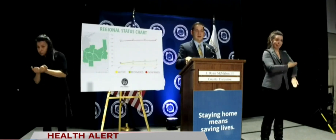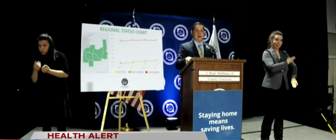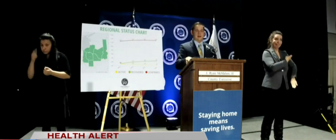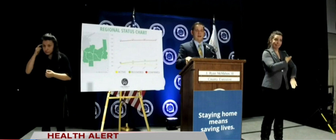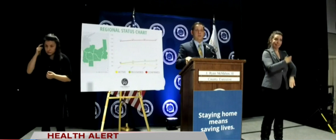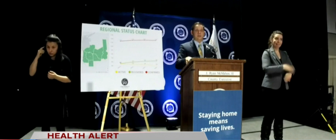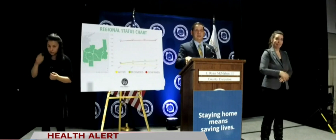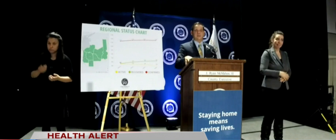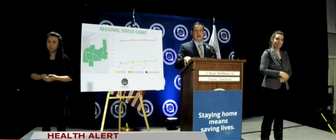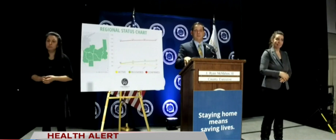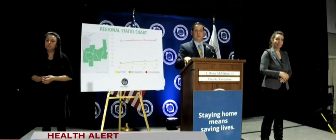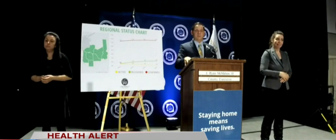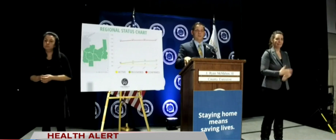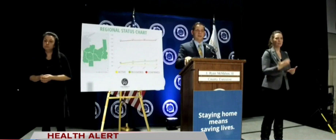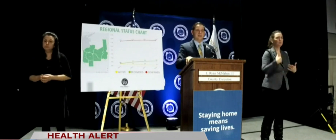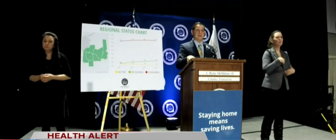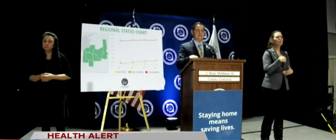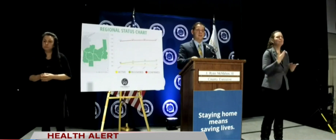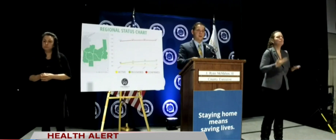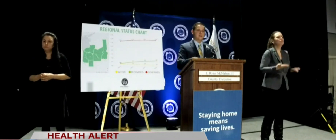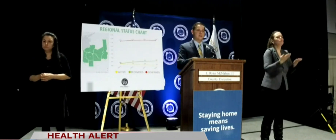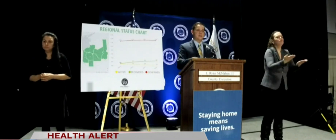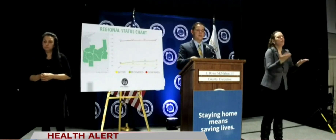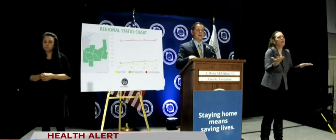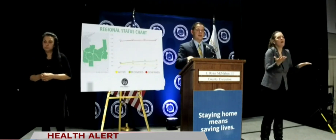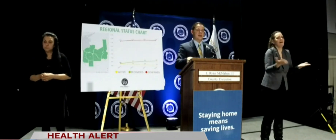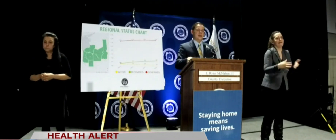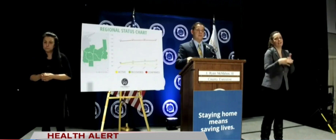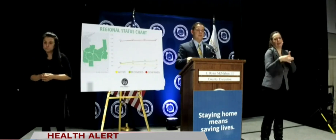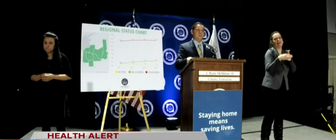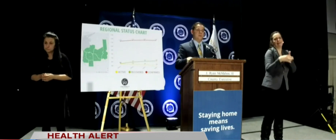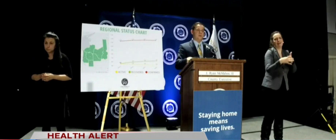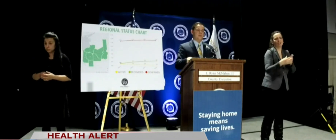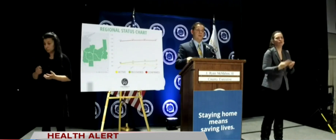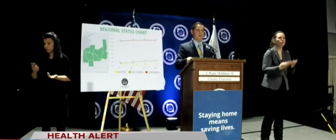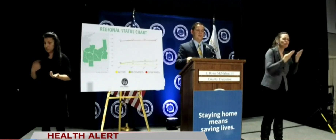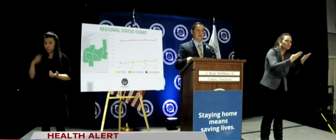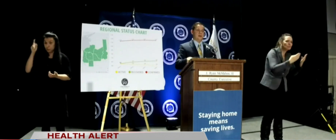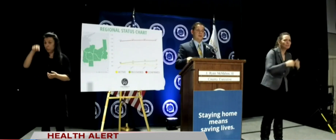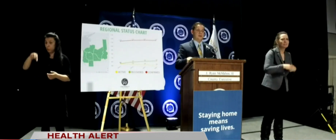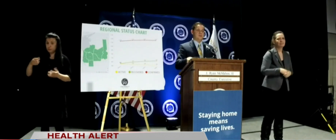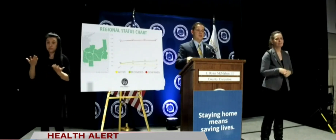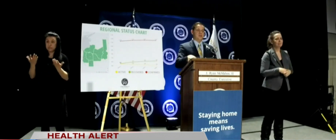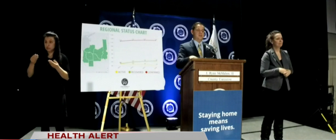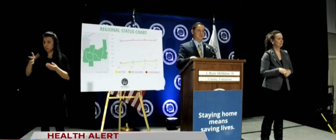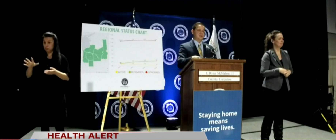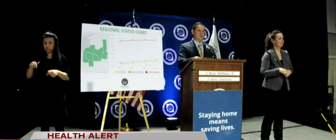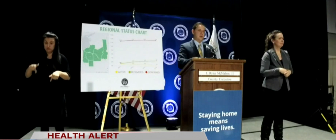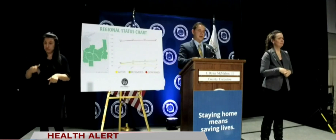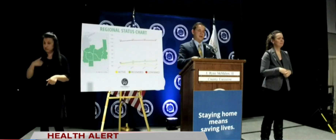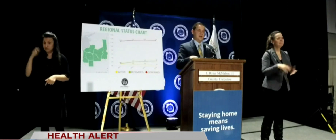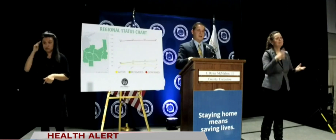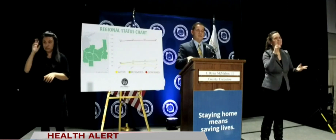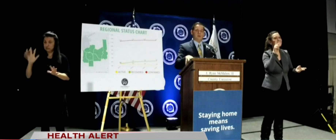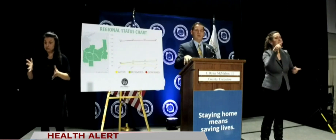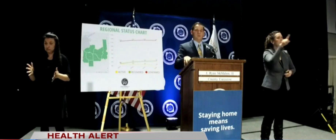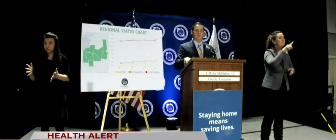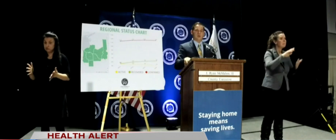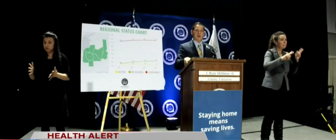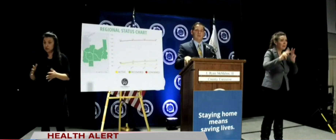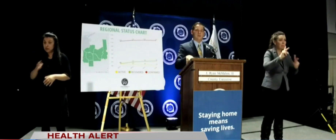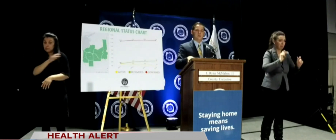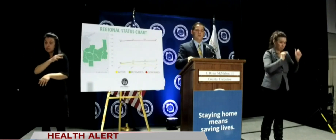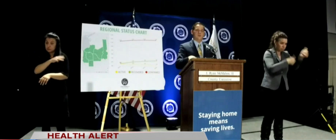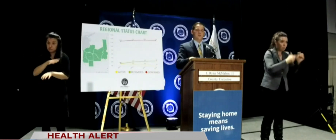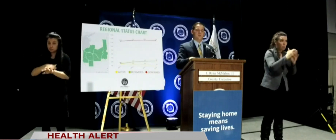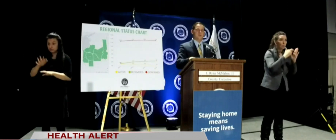I believe that people have taken that seriously, and people should continue to do that. Everybody should be